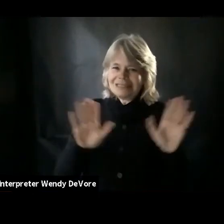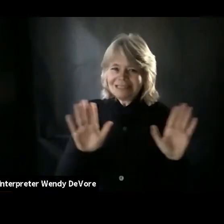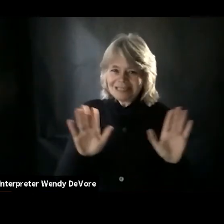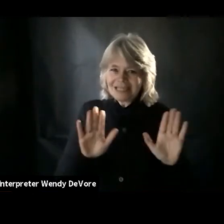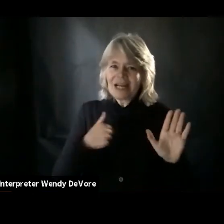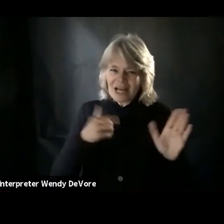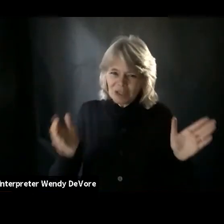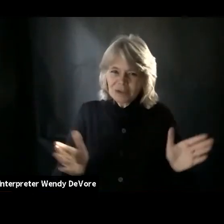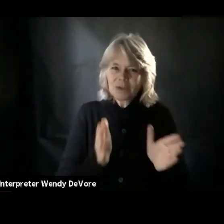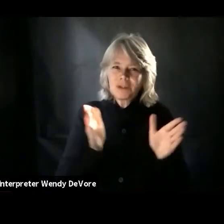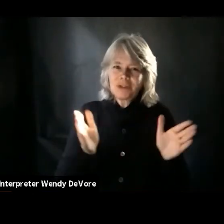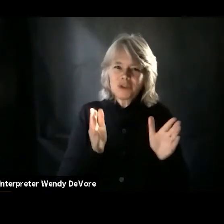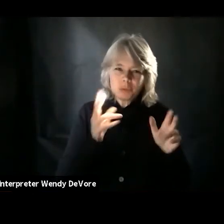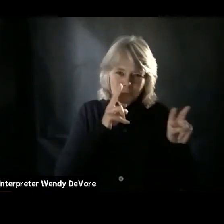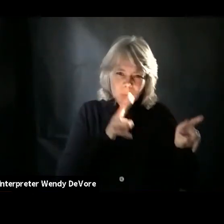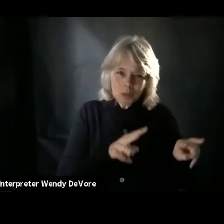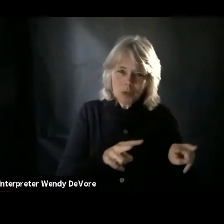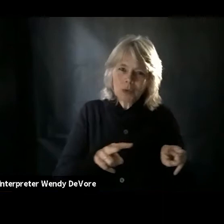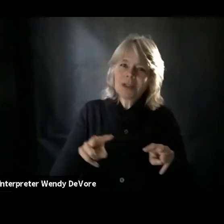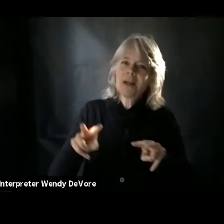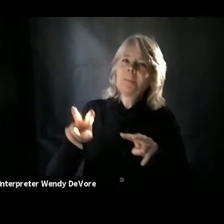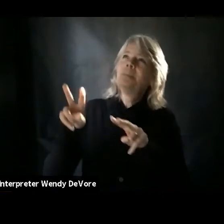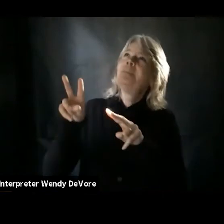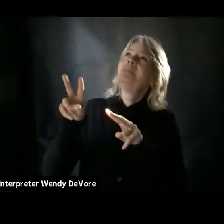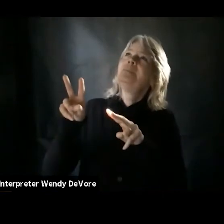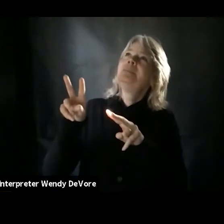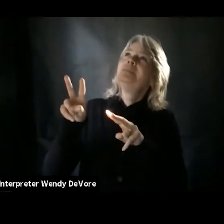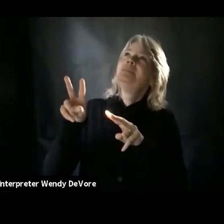up, to lift up your head,